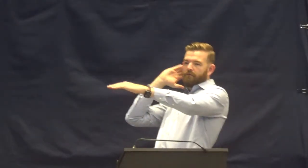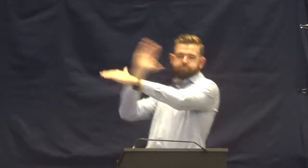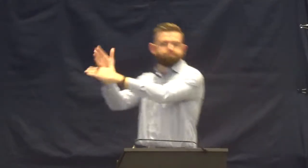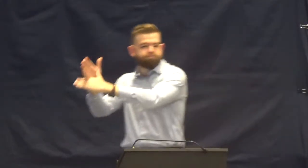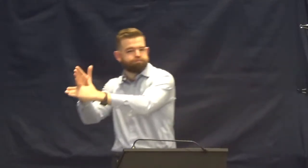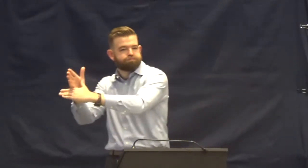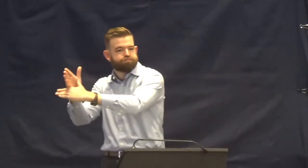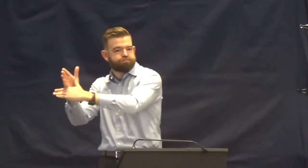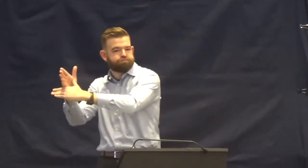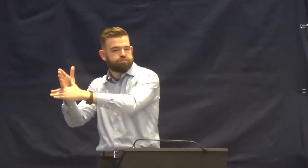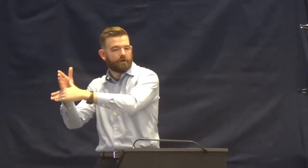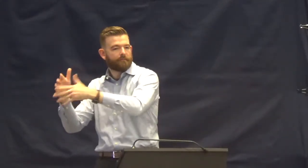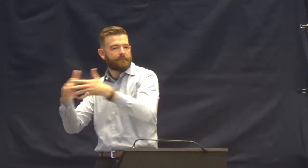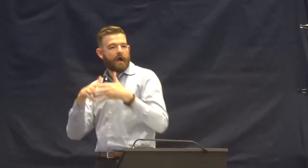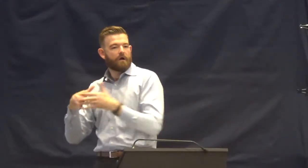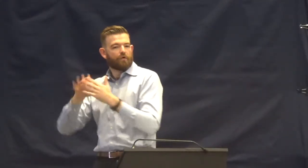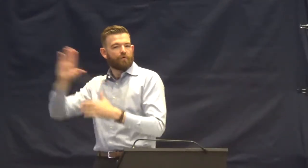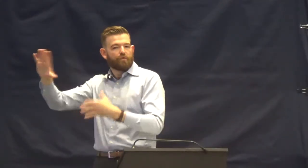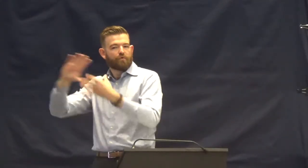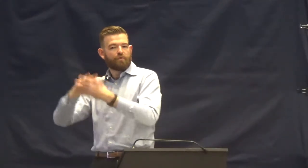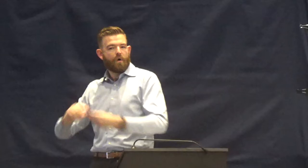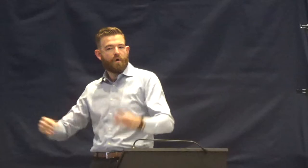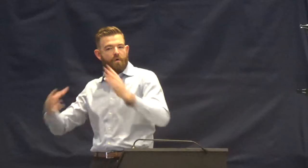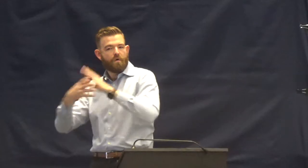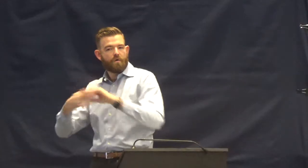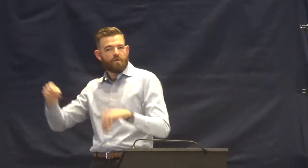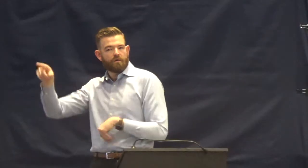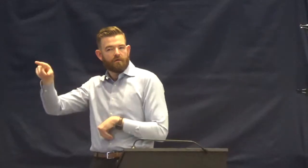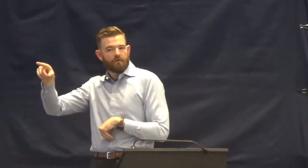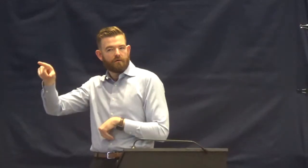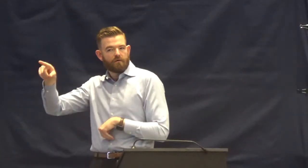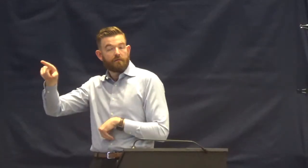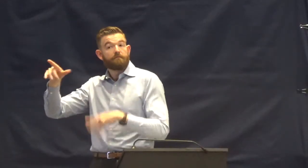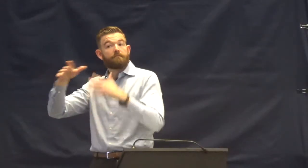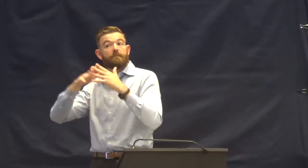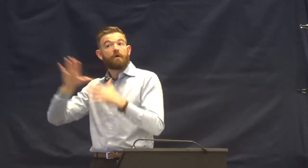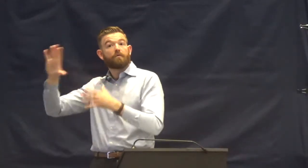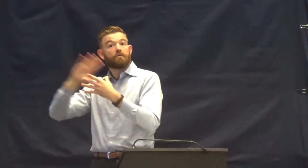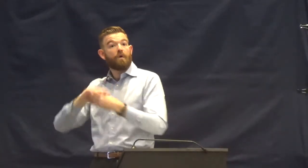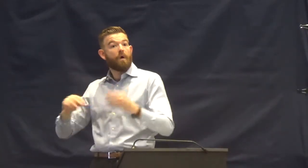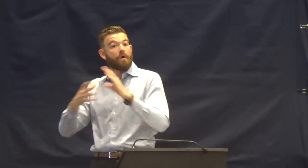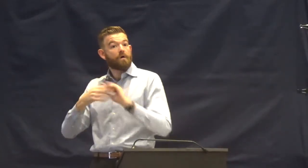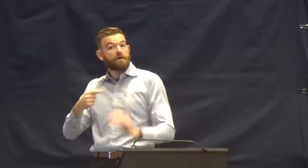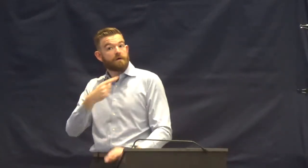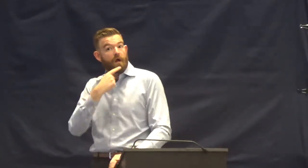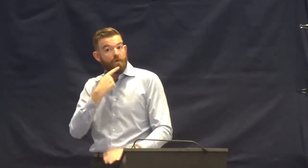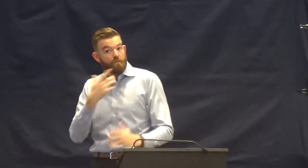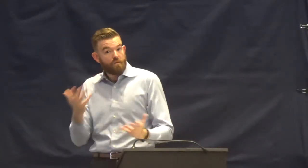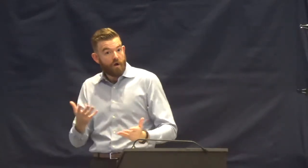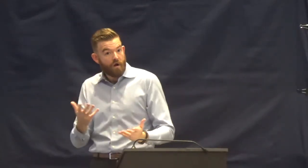Their story was in direct opposition to the Americans' stories.